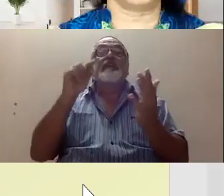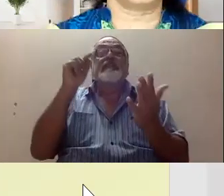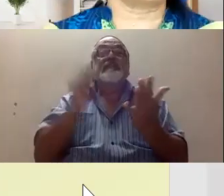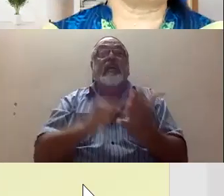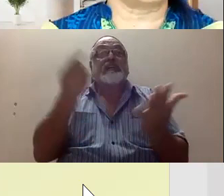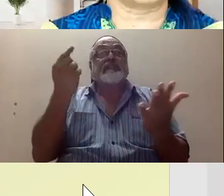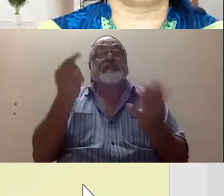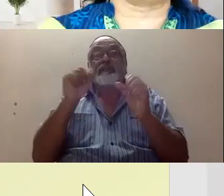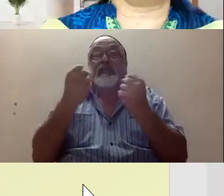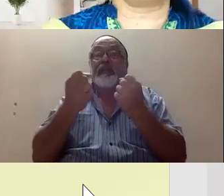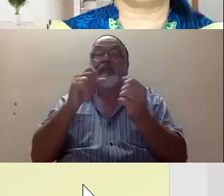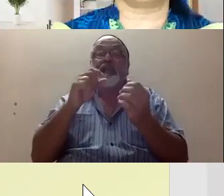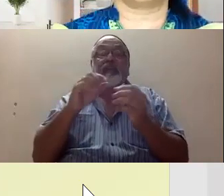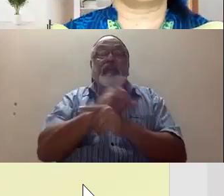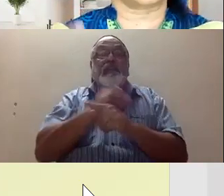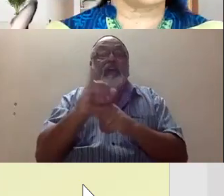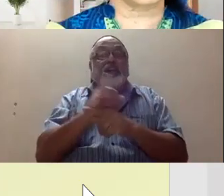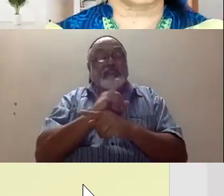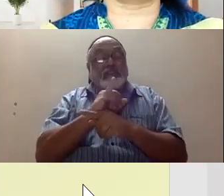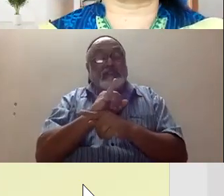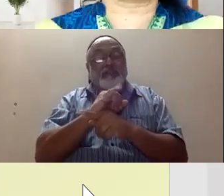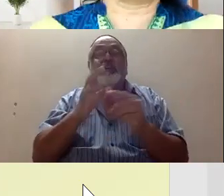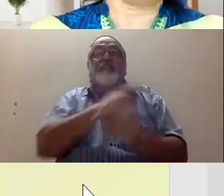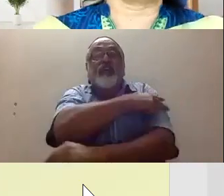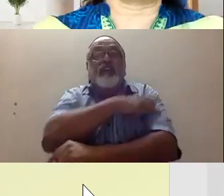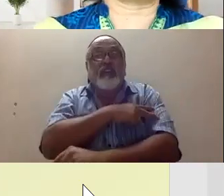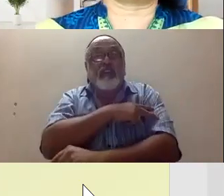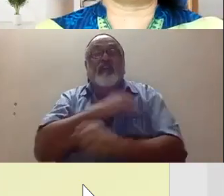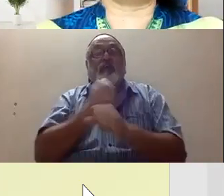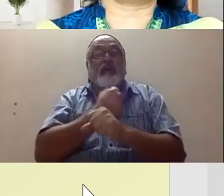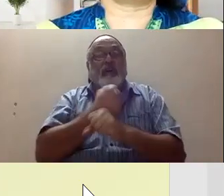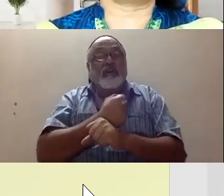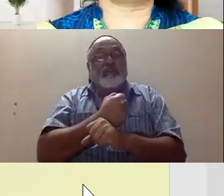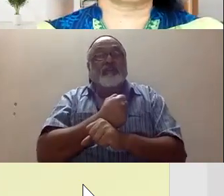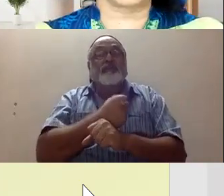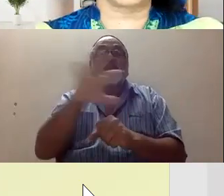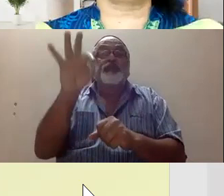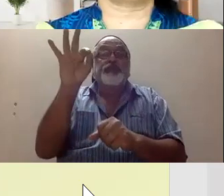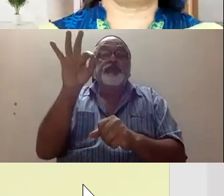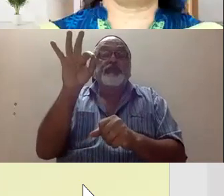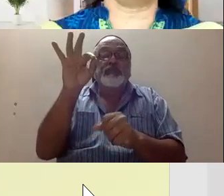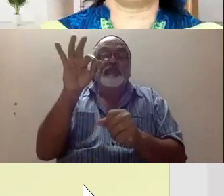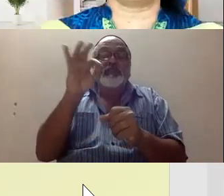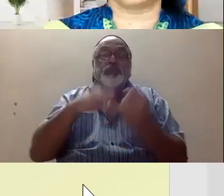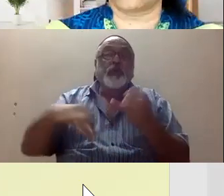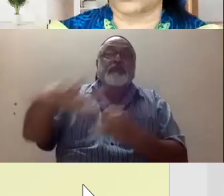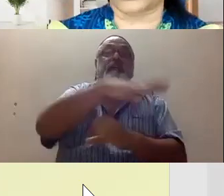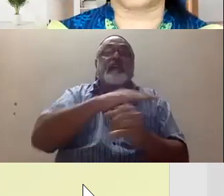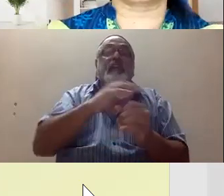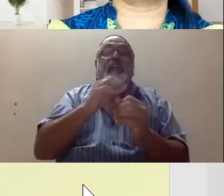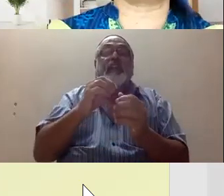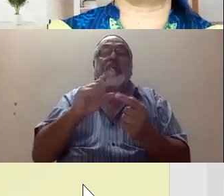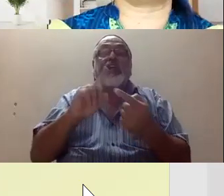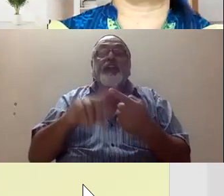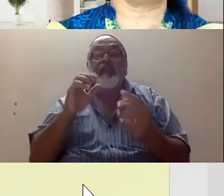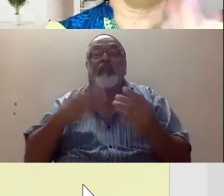an intern, you can be a volunteer, you can choose a career in the social entrepreneurial space, you know, in any of the